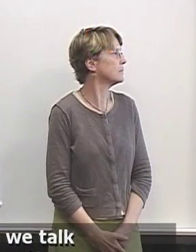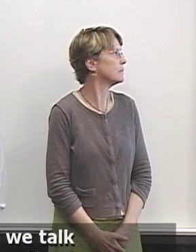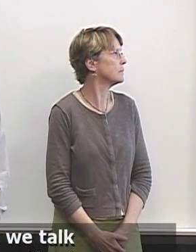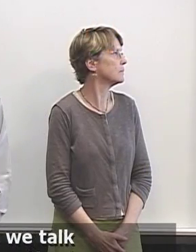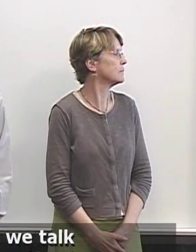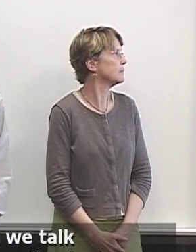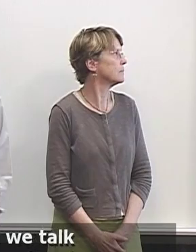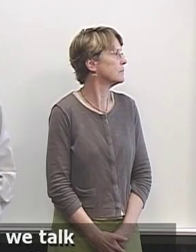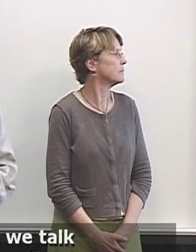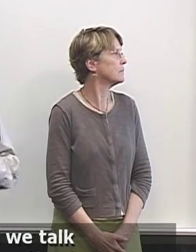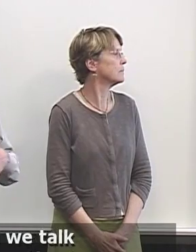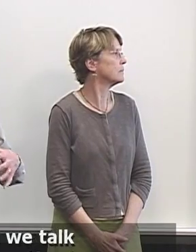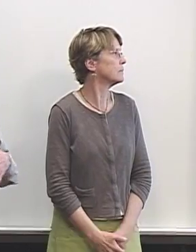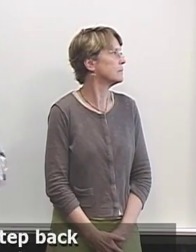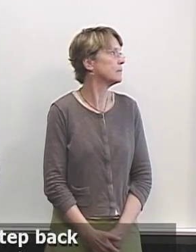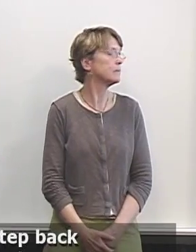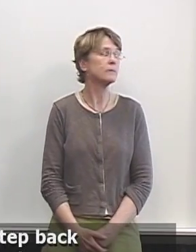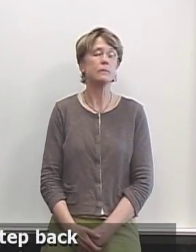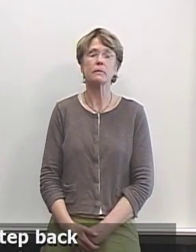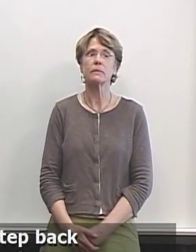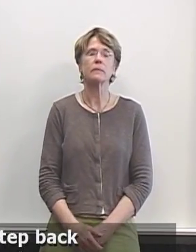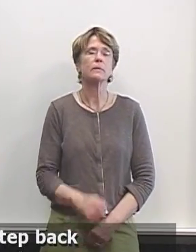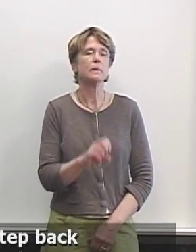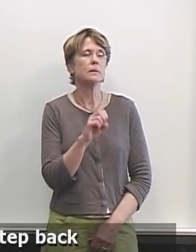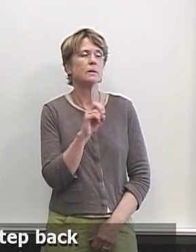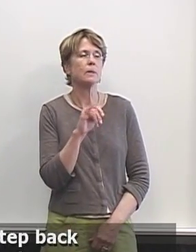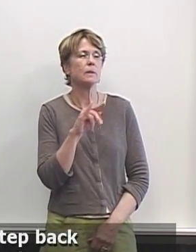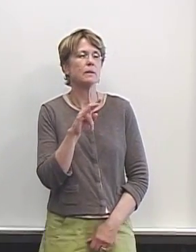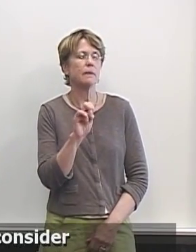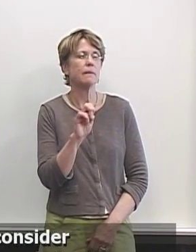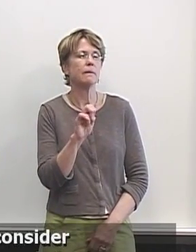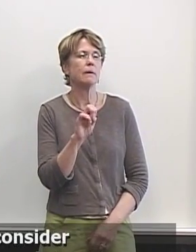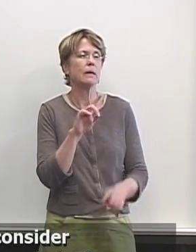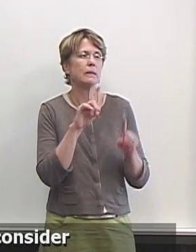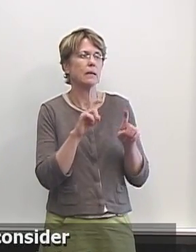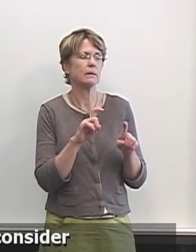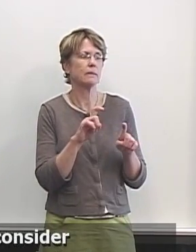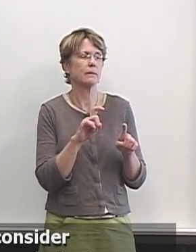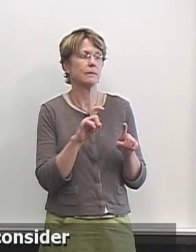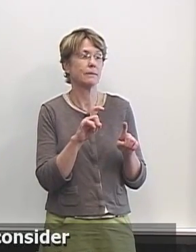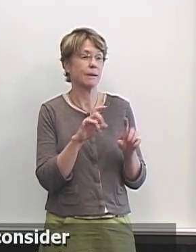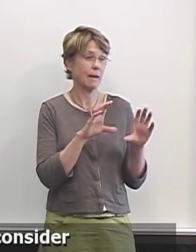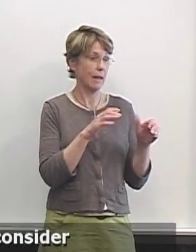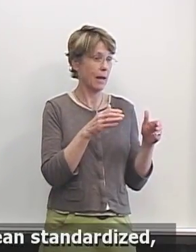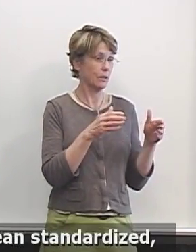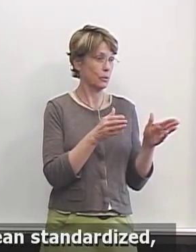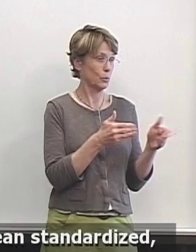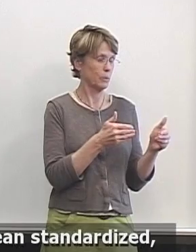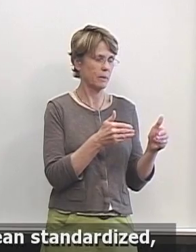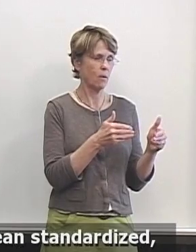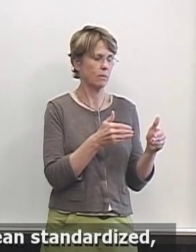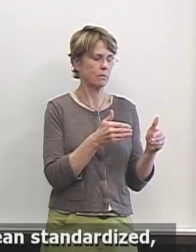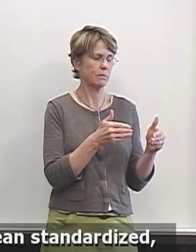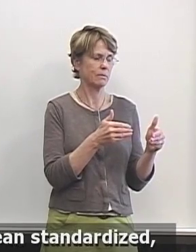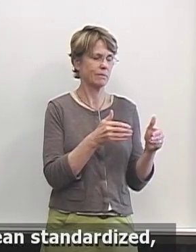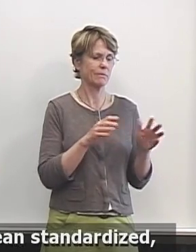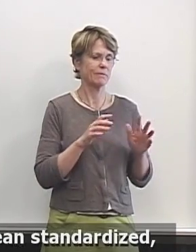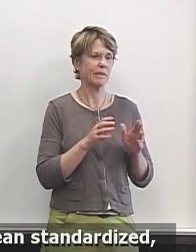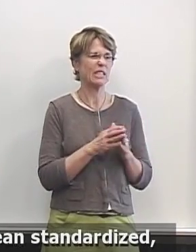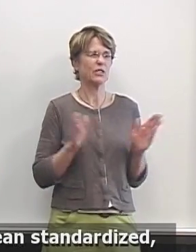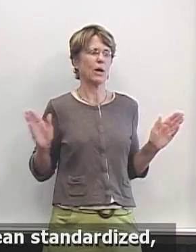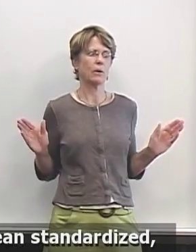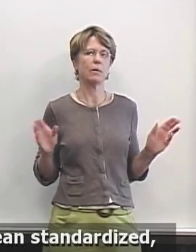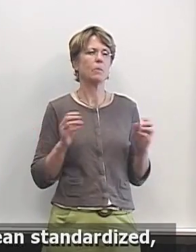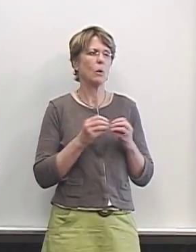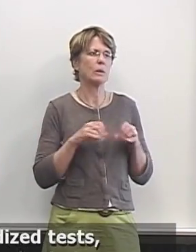When we talk about summative tests, let's step back from the classroom and consider the large-scale tests. By these I mean standardized,